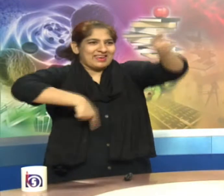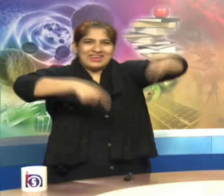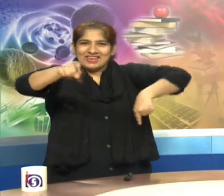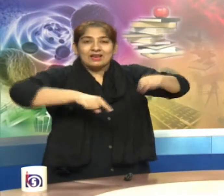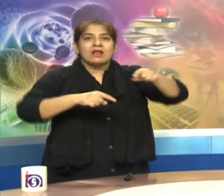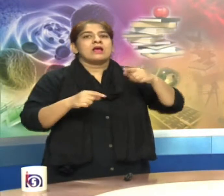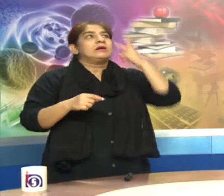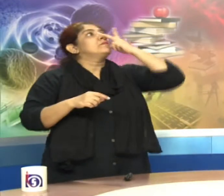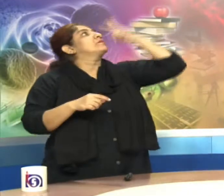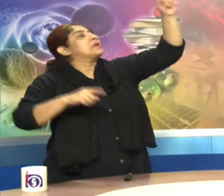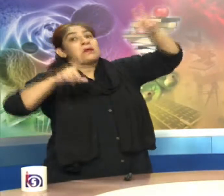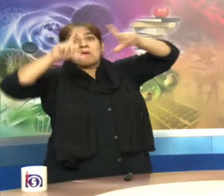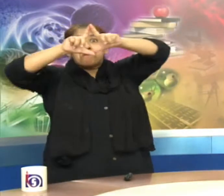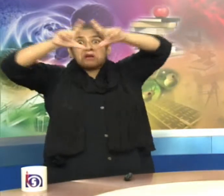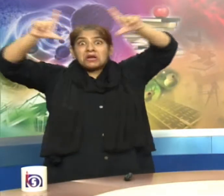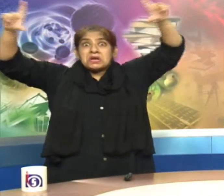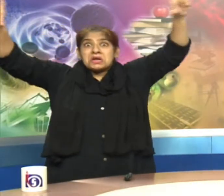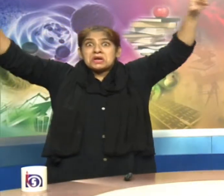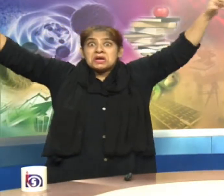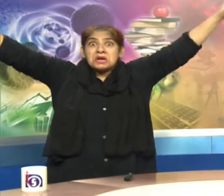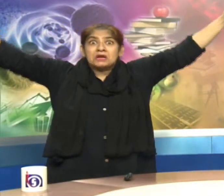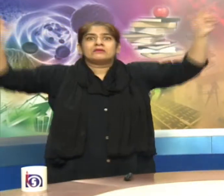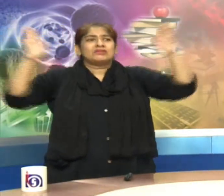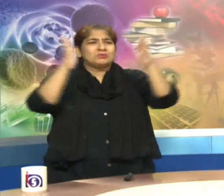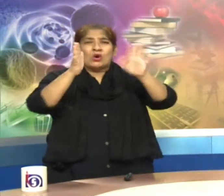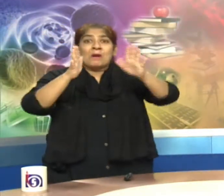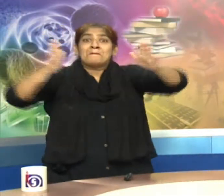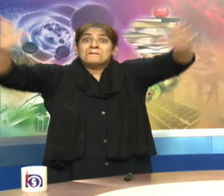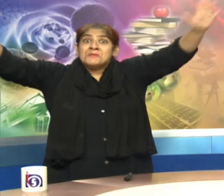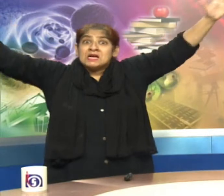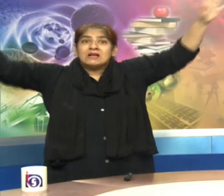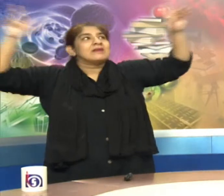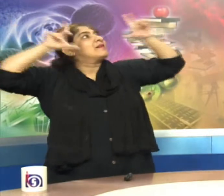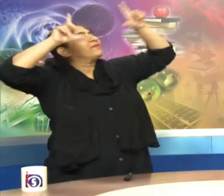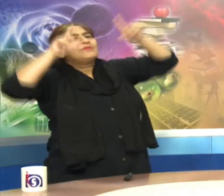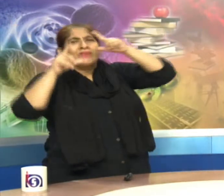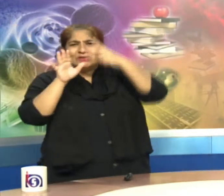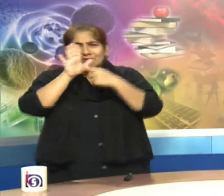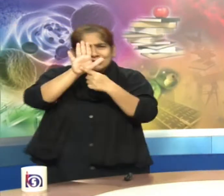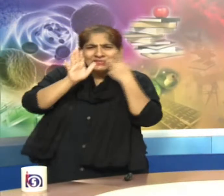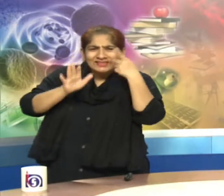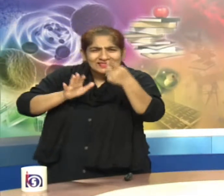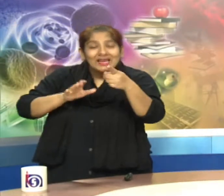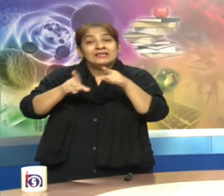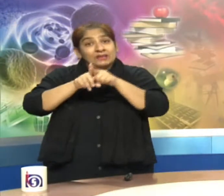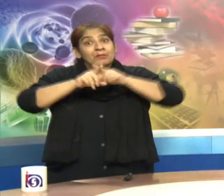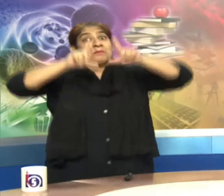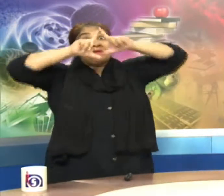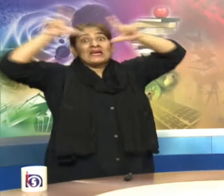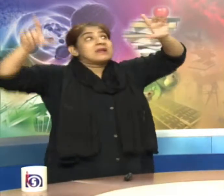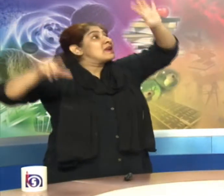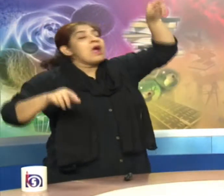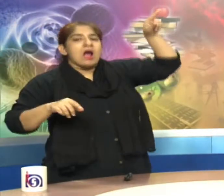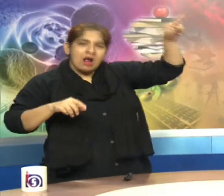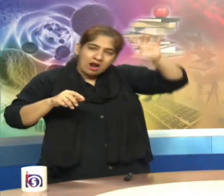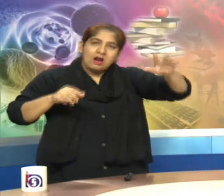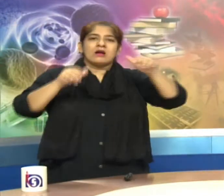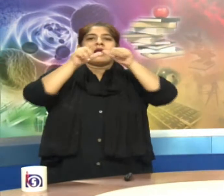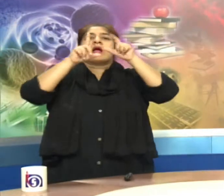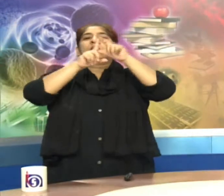outdoor advertising. It means those advertisements or those banners, big banners which you can